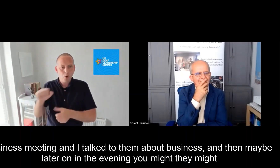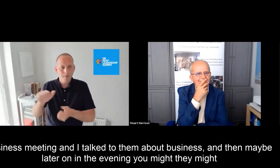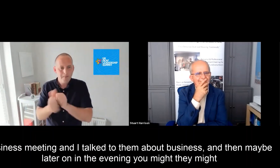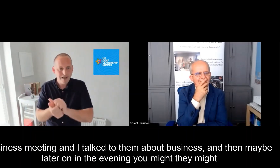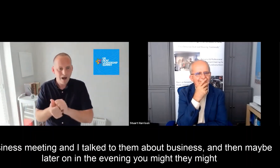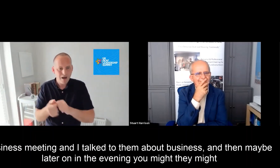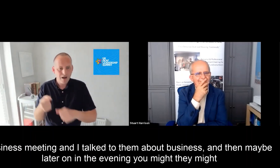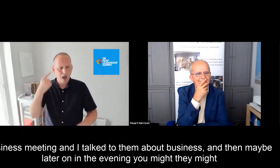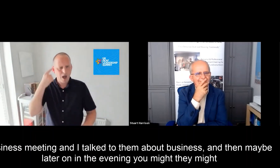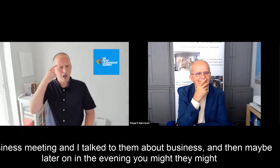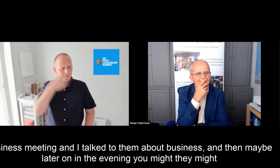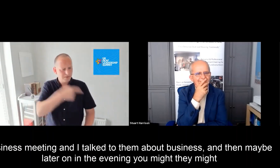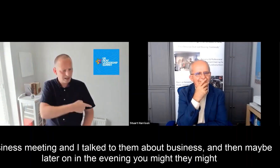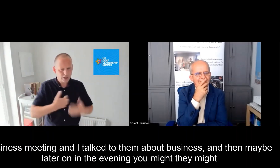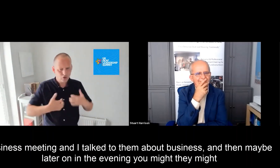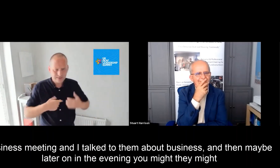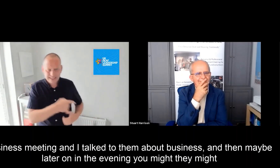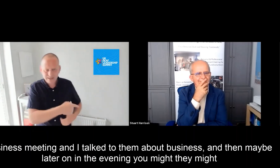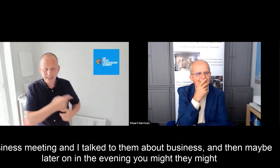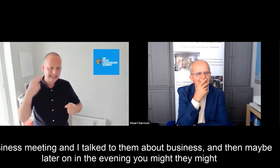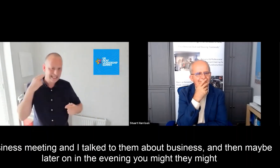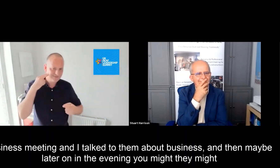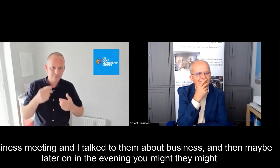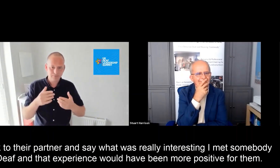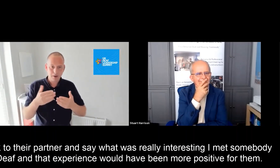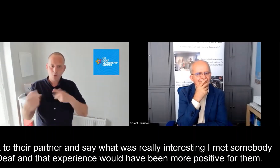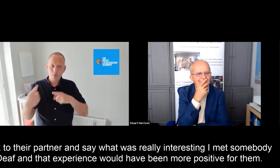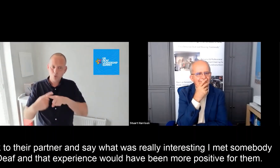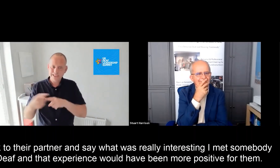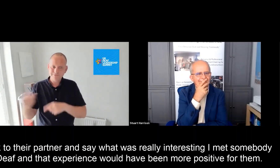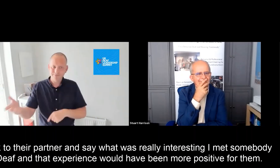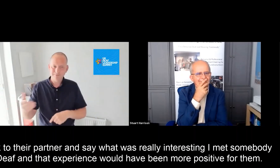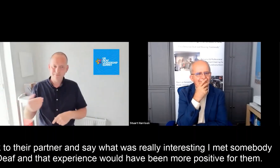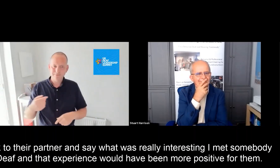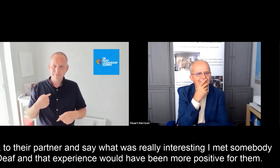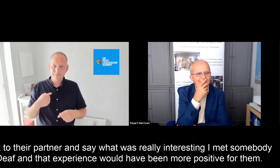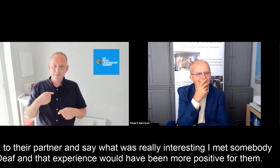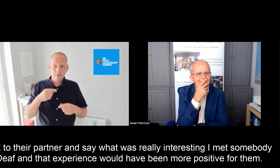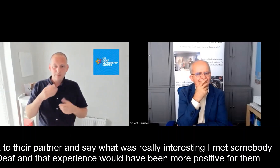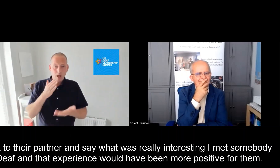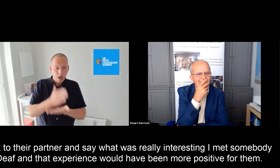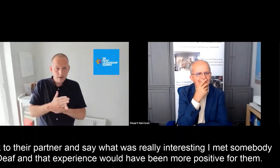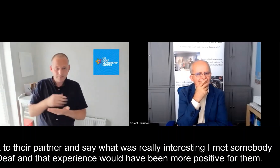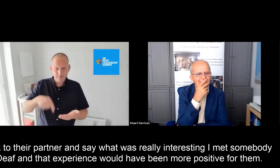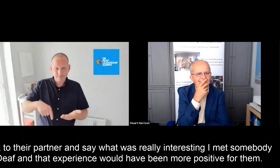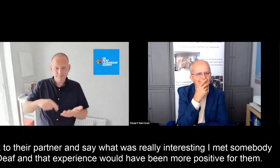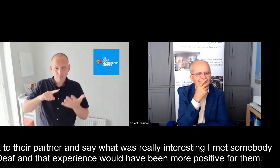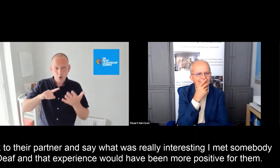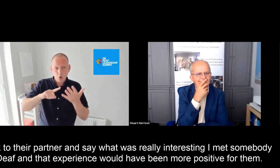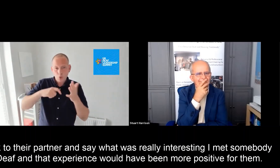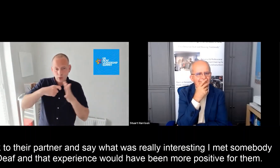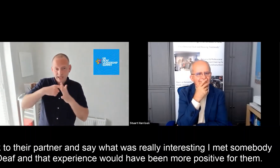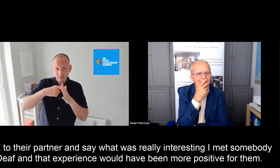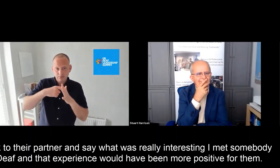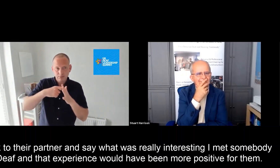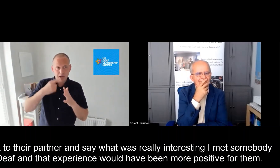then maybe later on in the evening, they might talk to their partner and say, oh, it was really interesting. I met somebody deaf, and that experience would have been more positive for